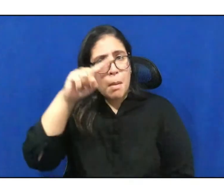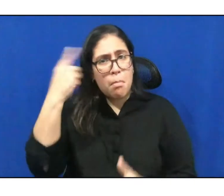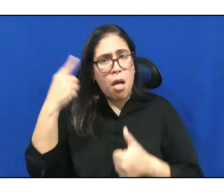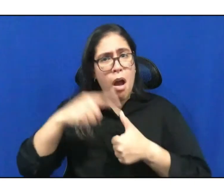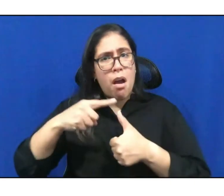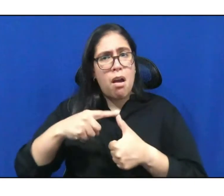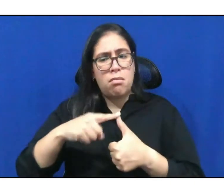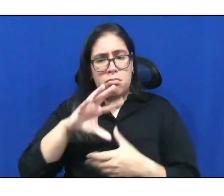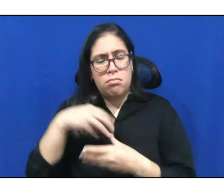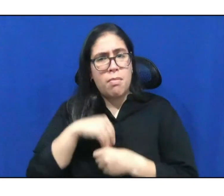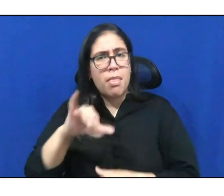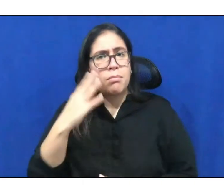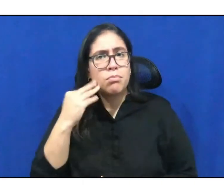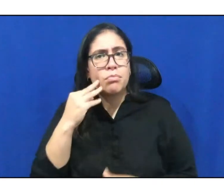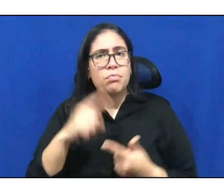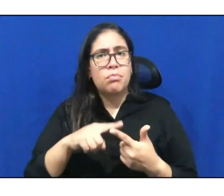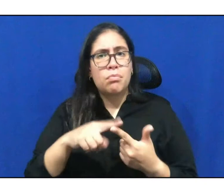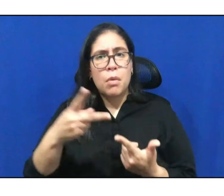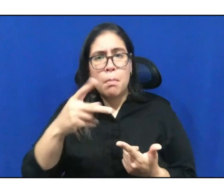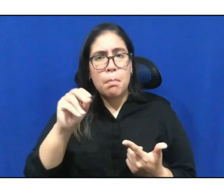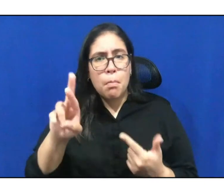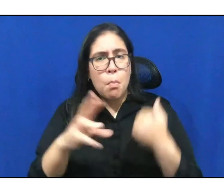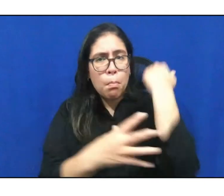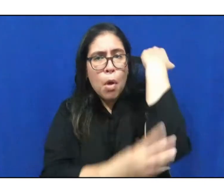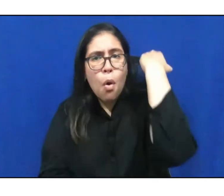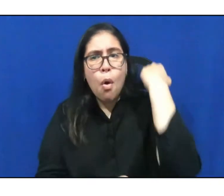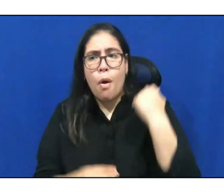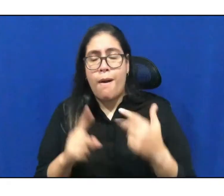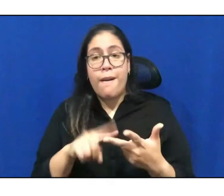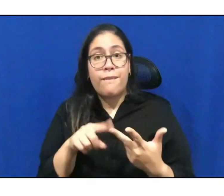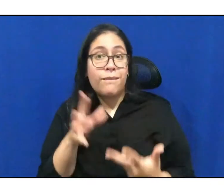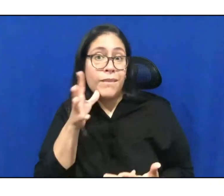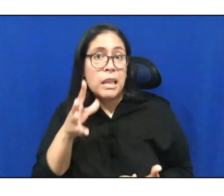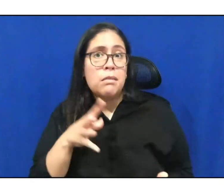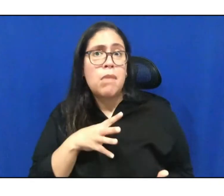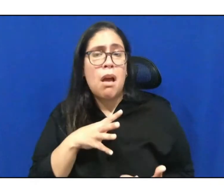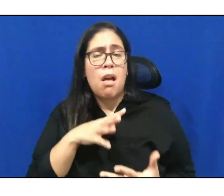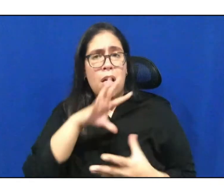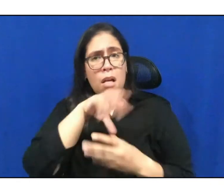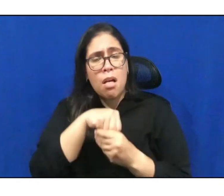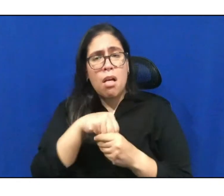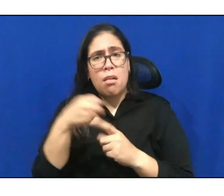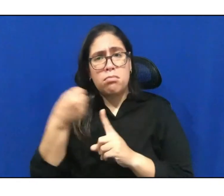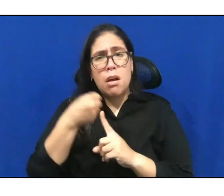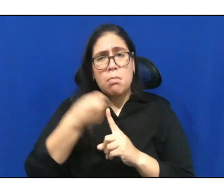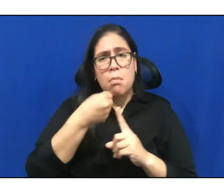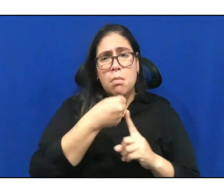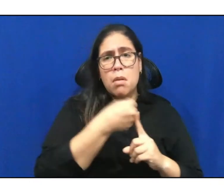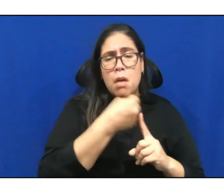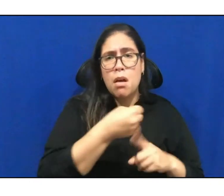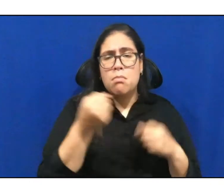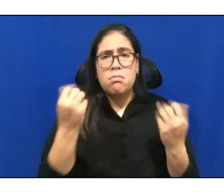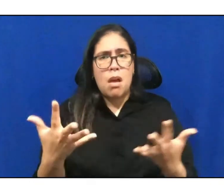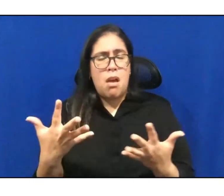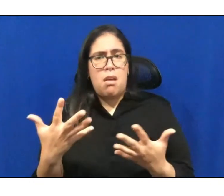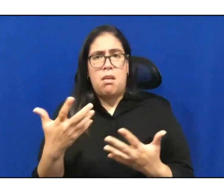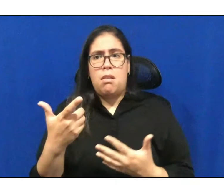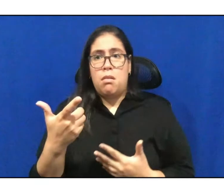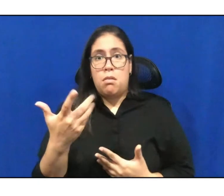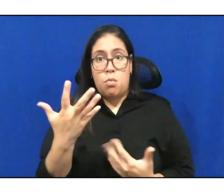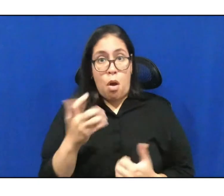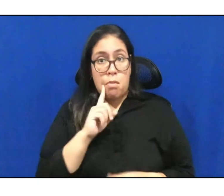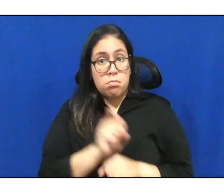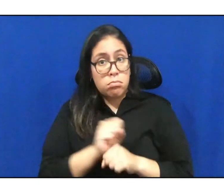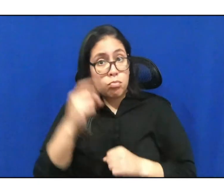be Black, poor, and female in this country. And that if we are going to have a reckoning, something has to change